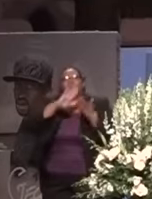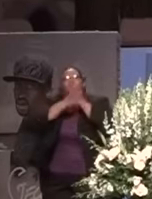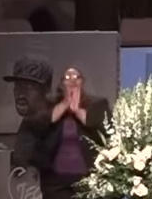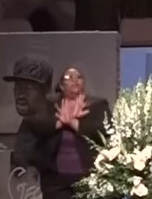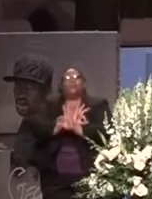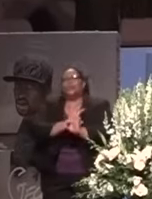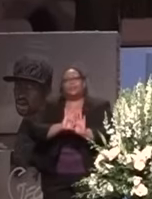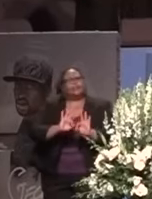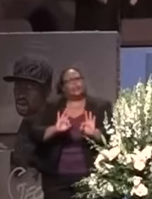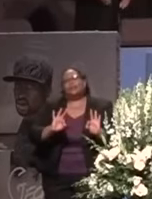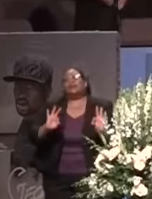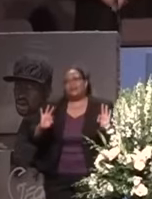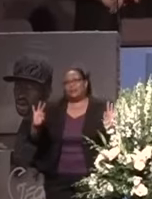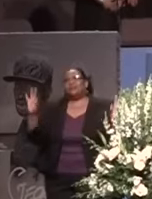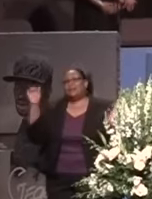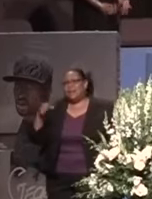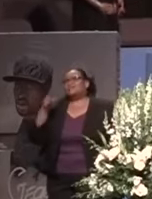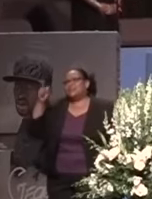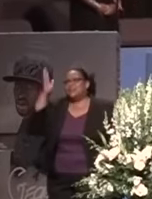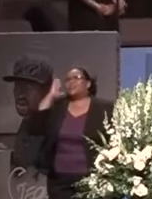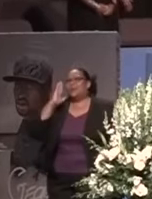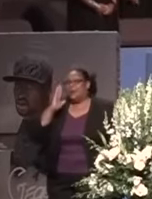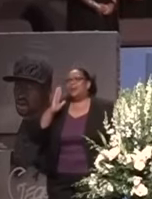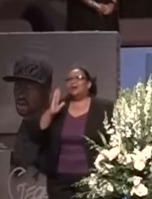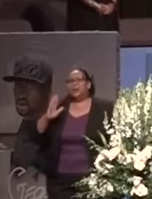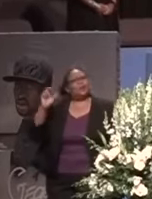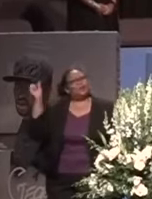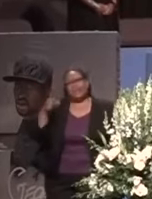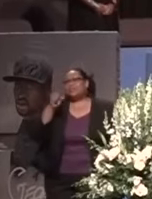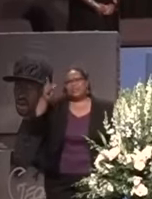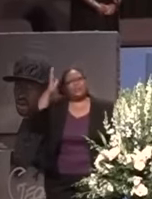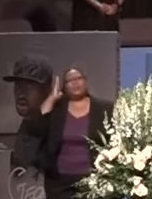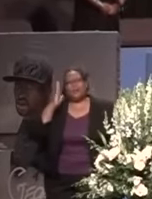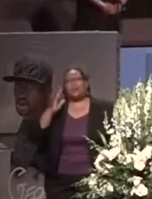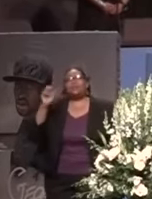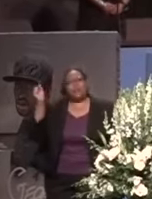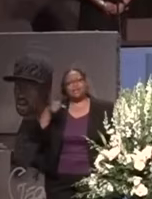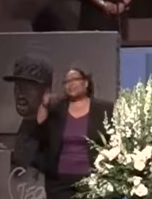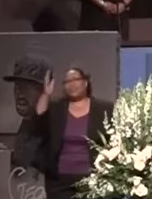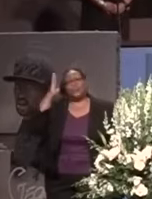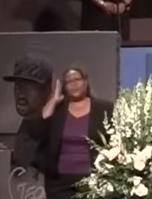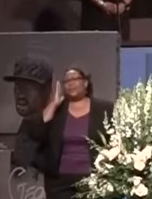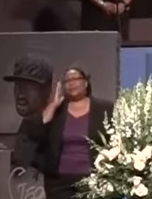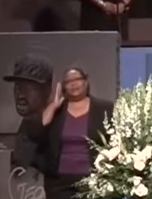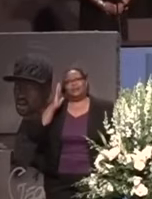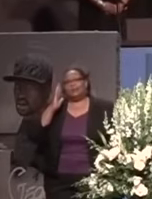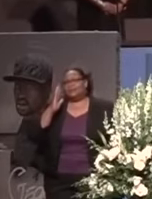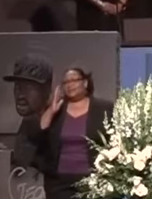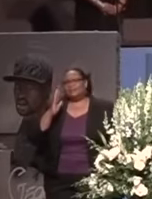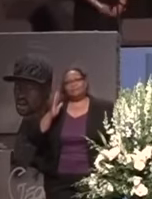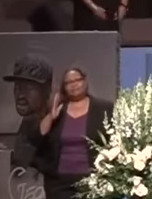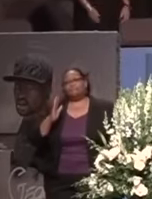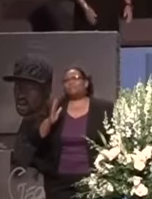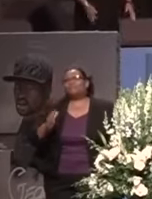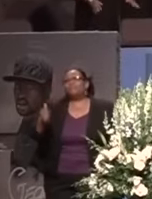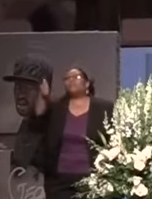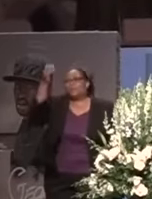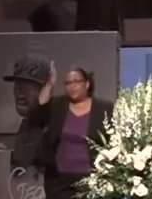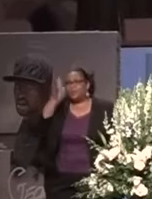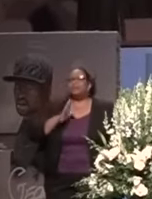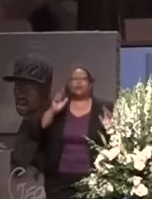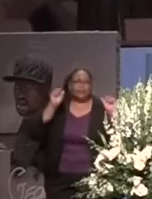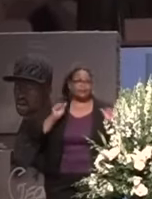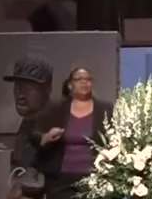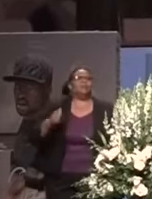he'll set you free. Yes, he will. Oh yes he will. Oh yes he will. God can